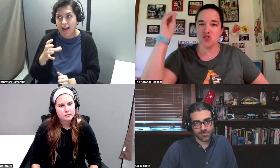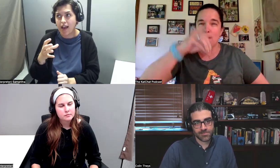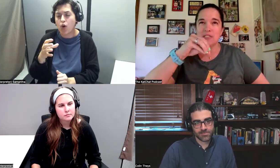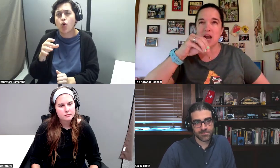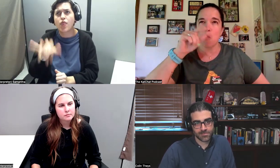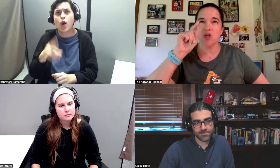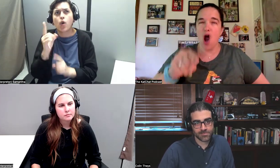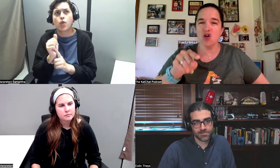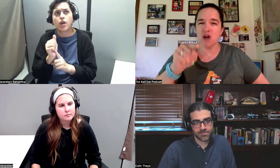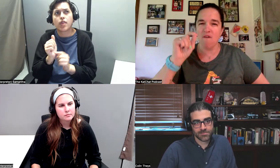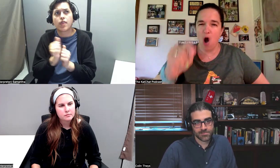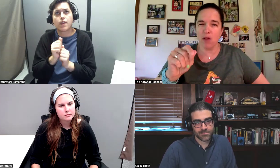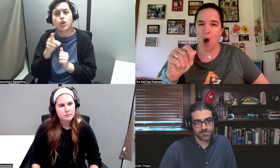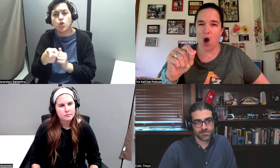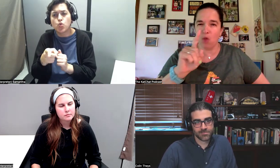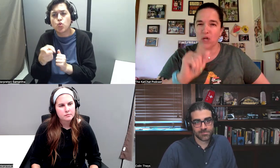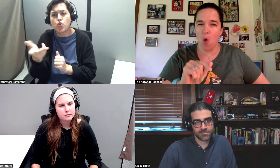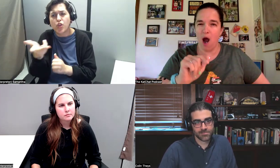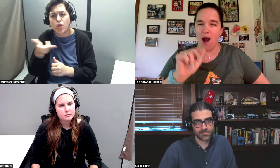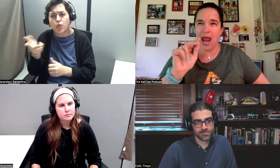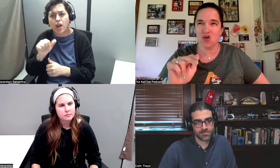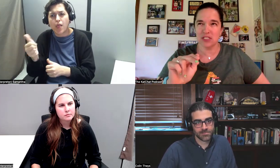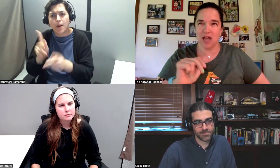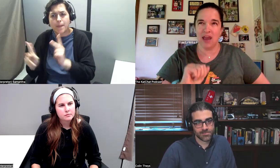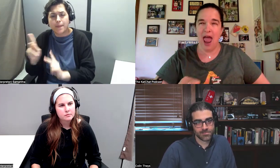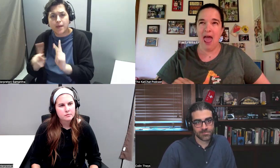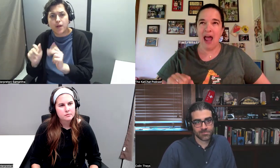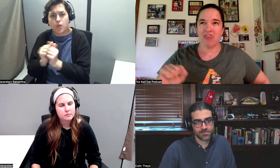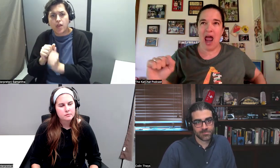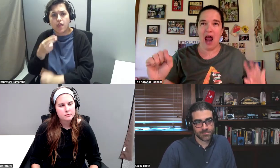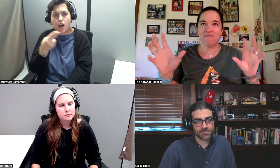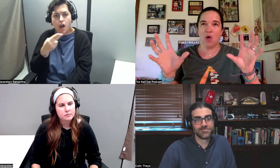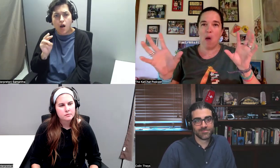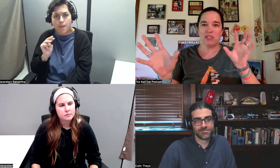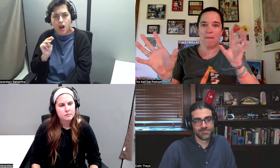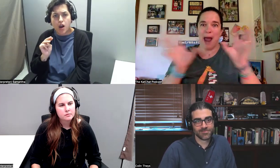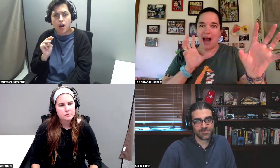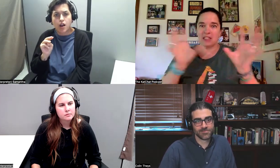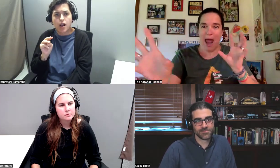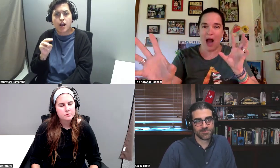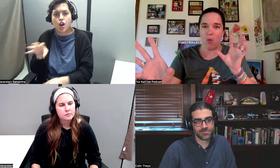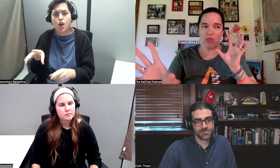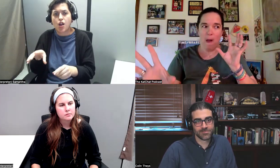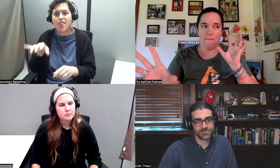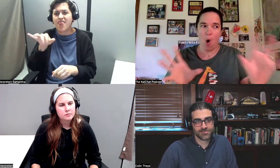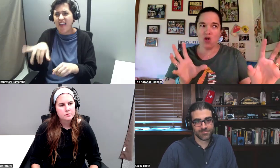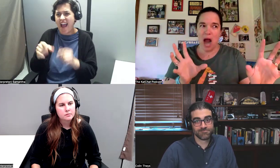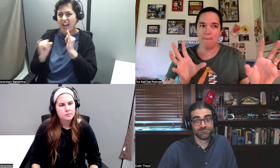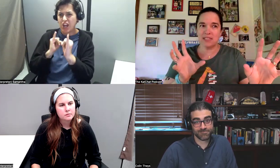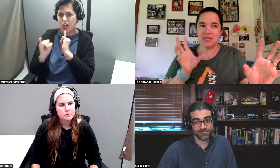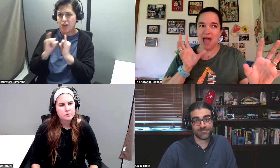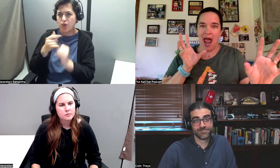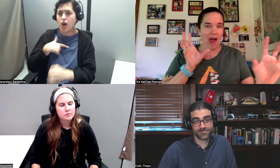Rihanna. Something was hurt of hormones with Noah and Kristen that I found out like back to back with